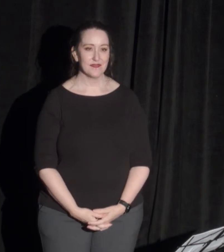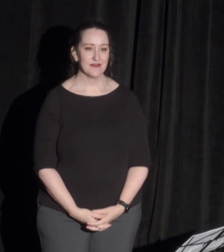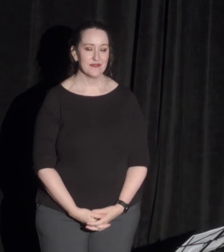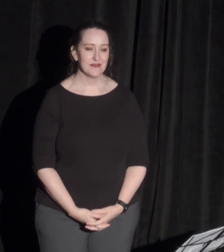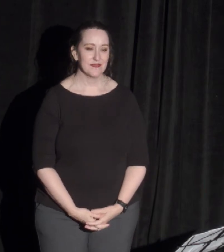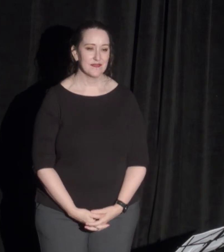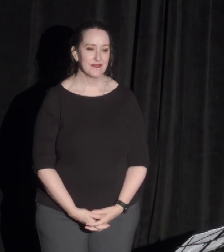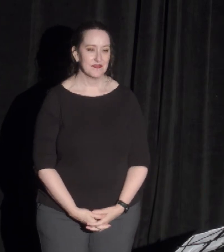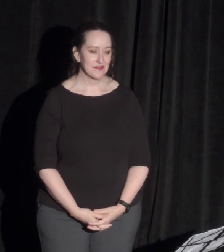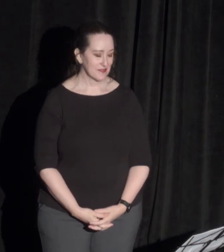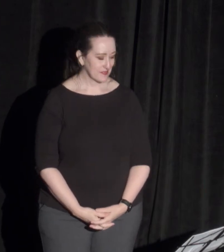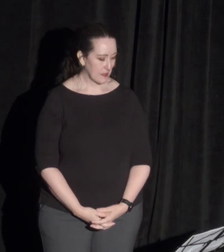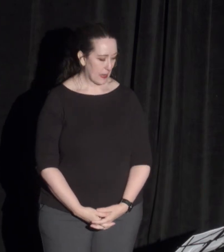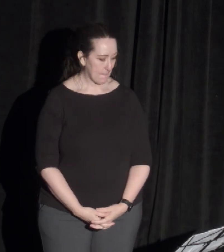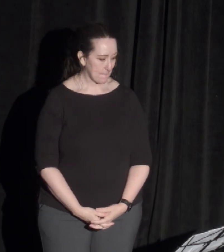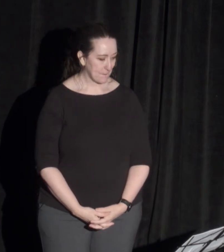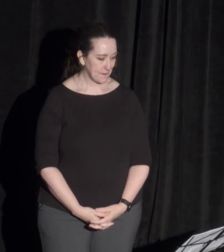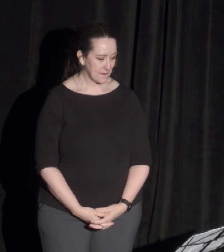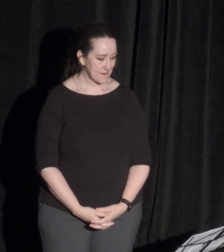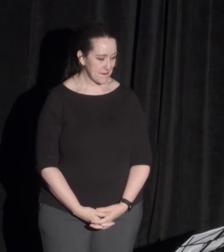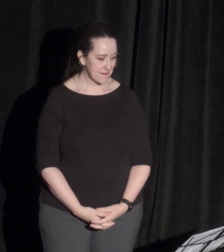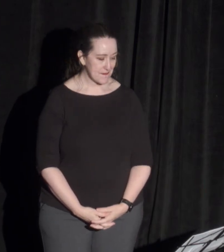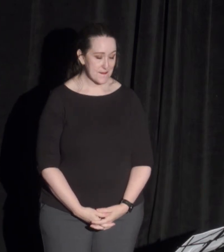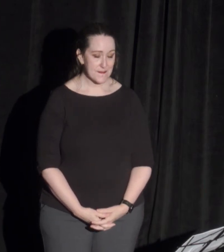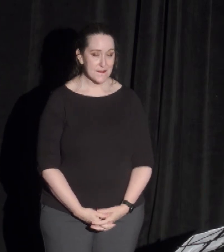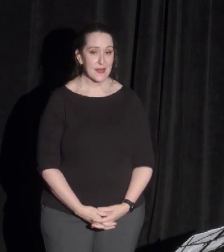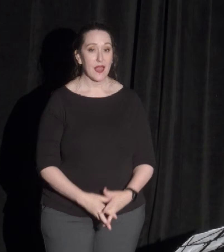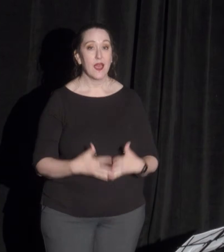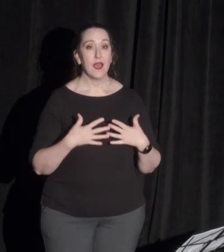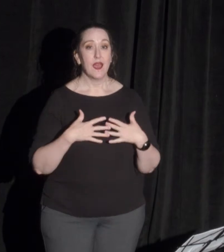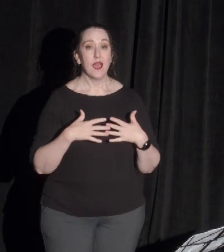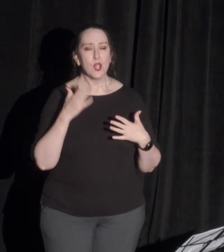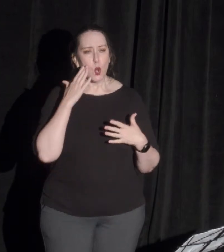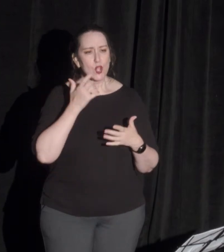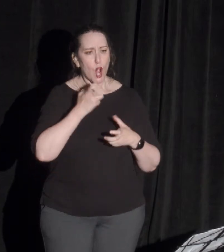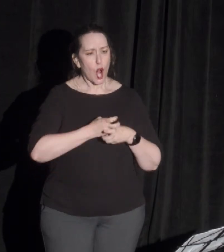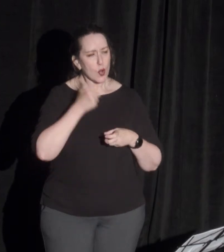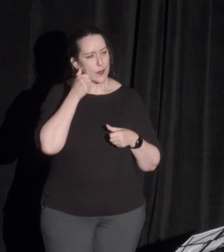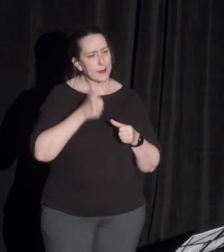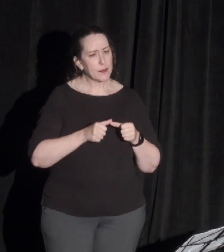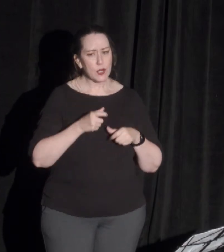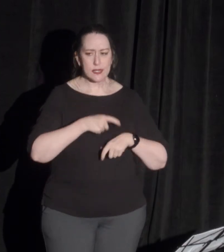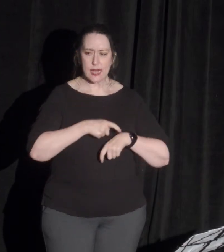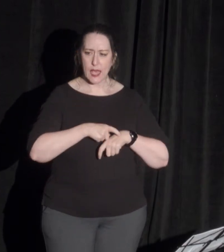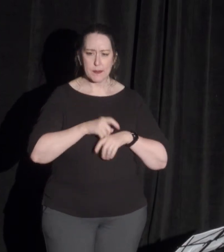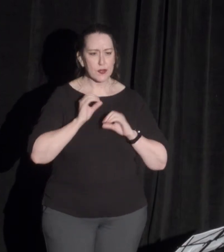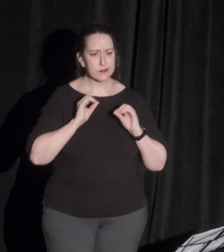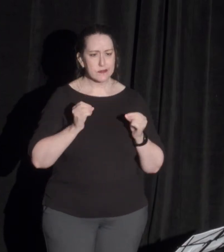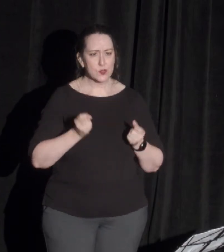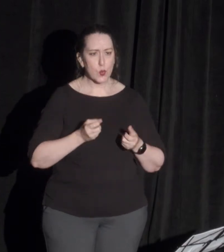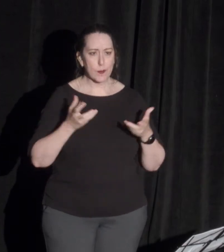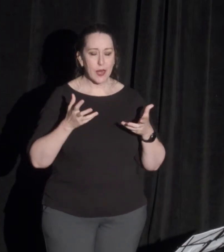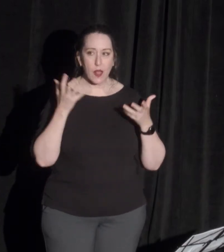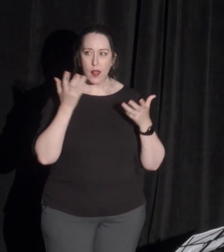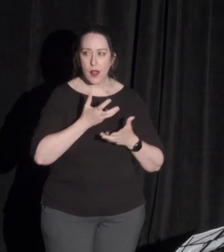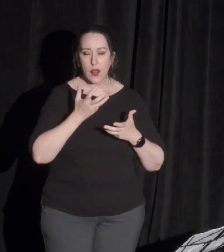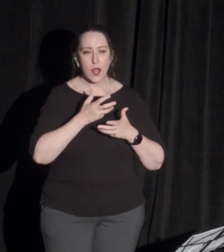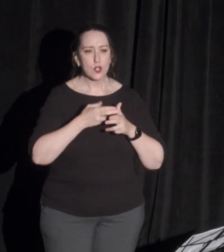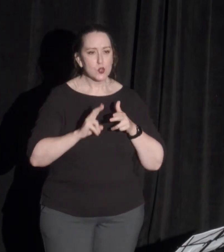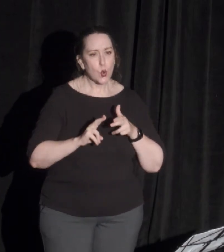My hair. Your hair is great. You know, it's hard to remember a time when there weren't so many incredible short fiction publications online.